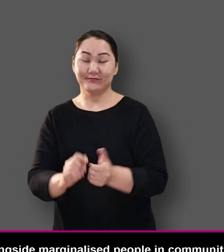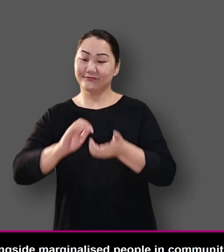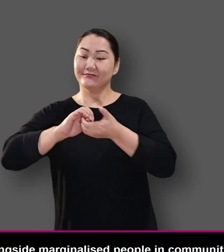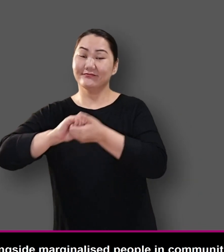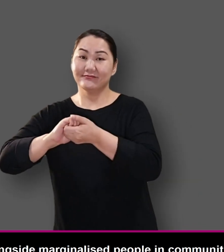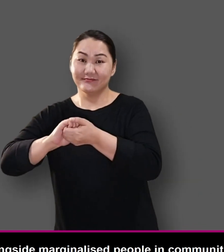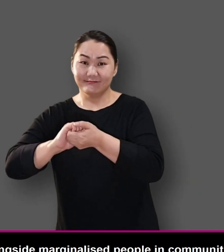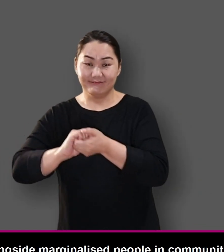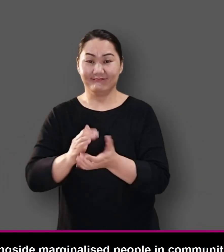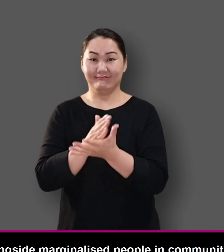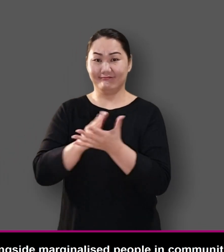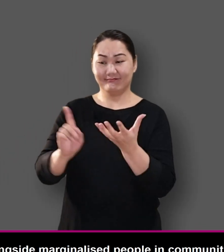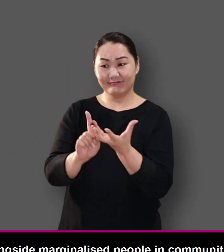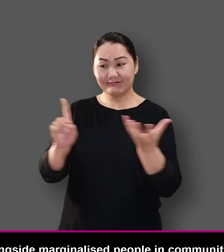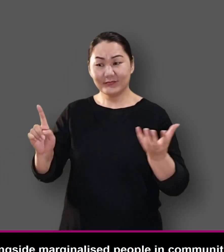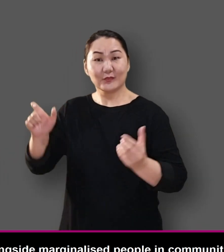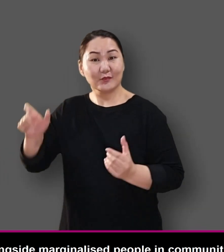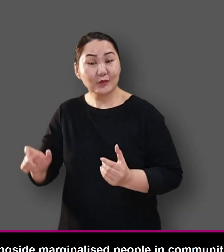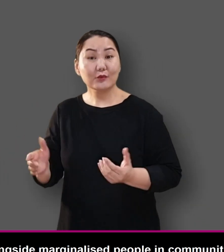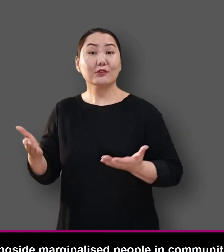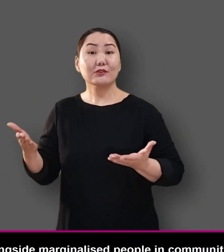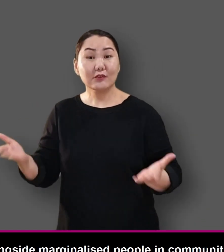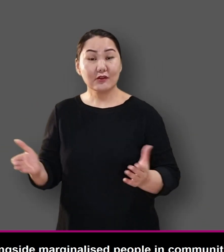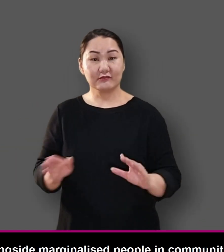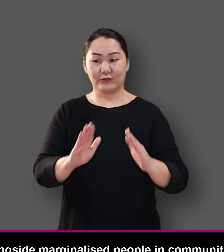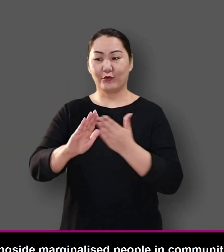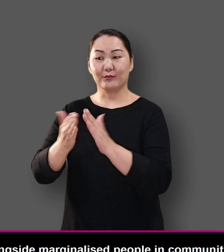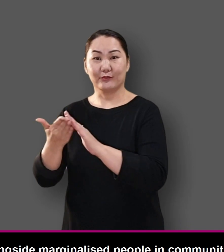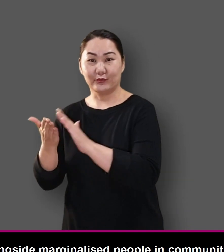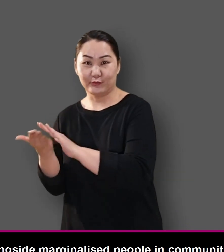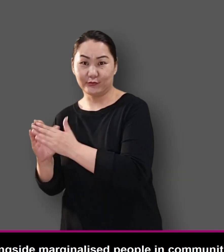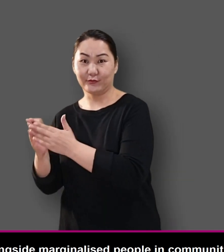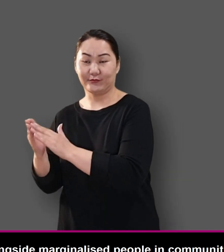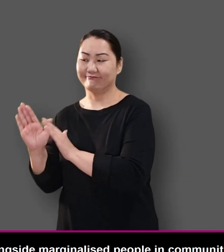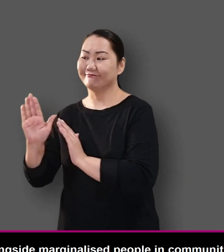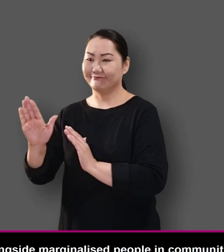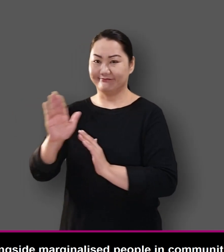by reaching out to and working alongside marginalized people and communities.